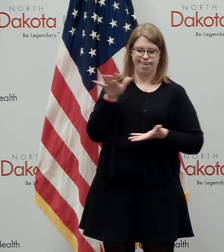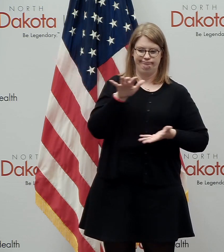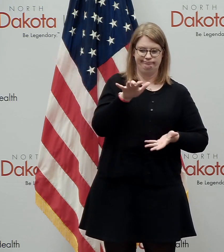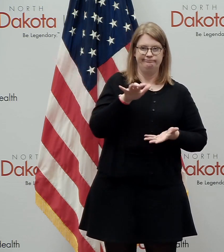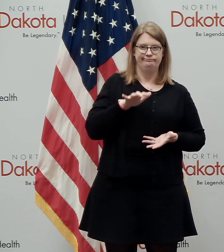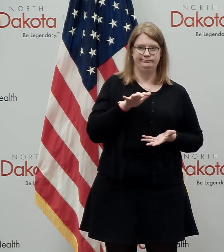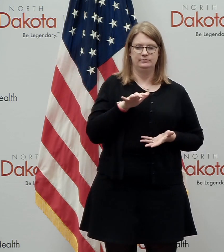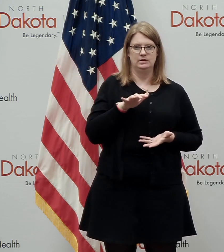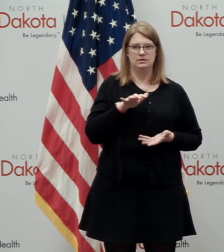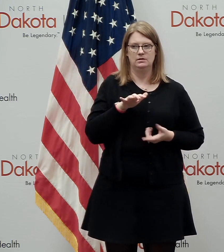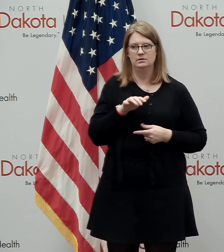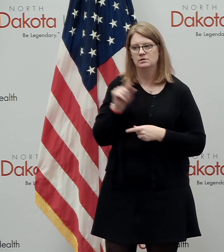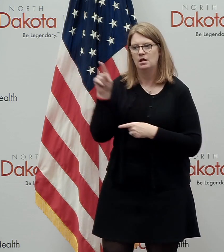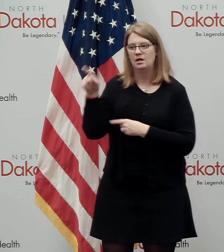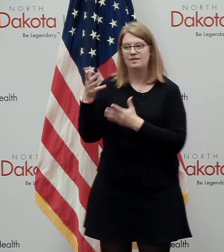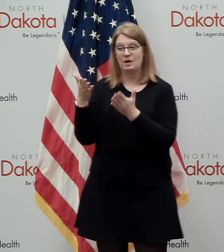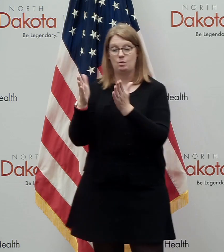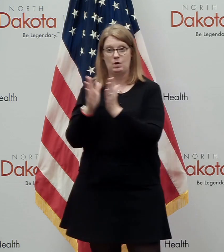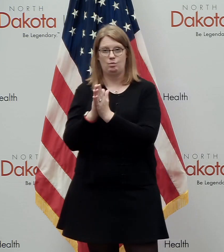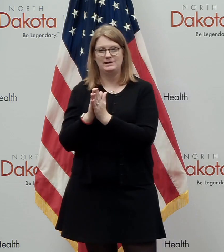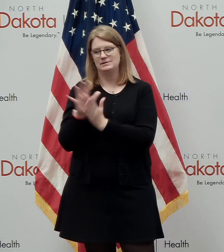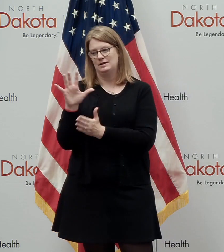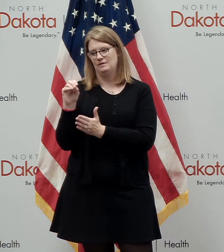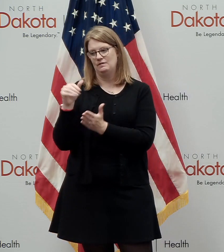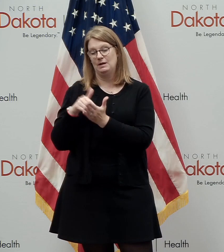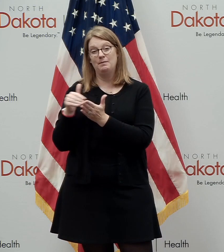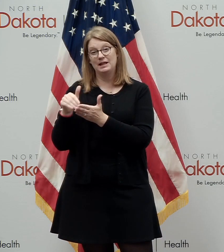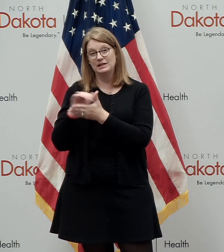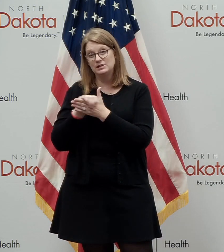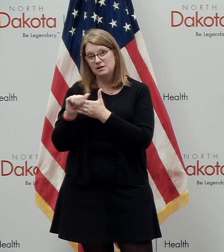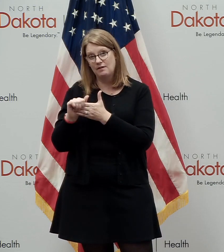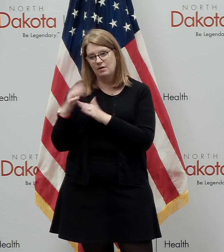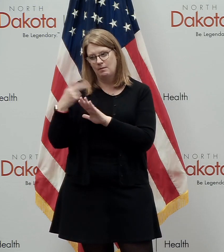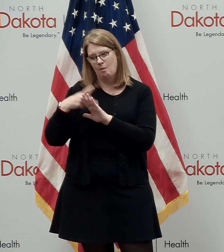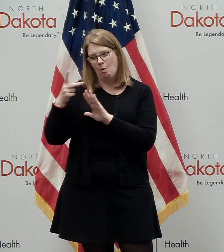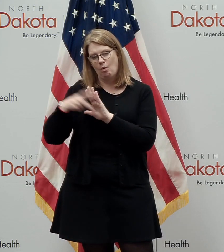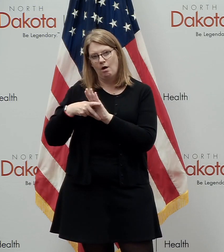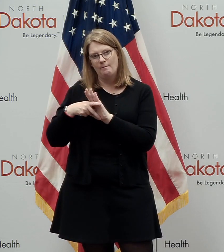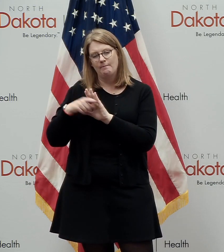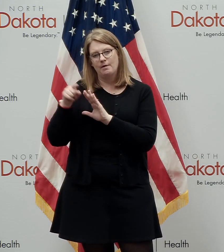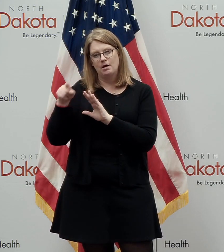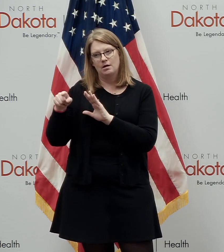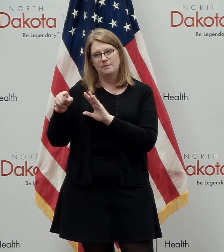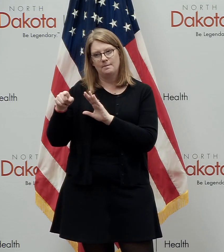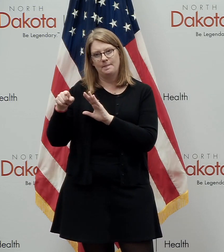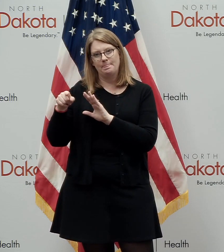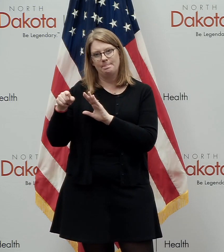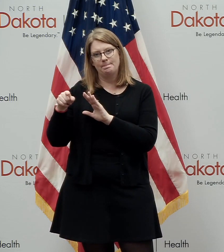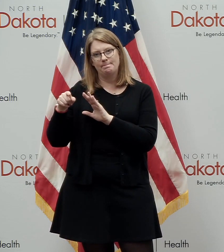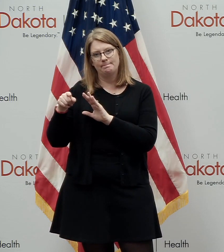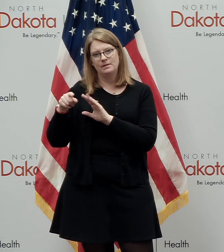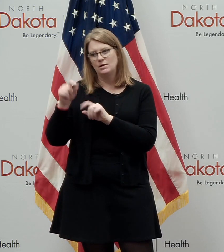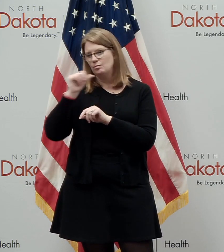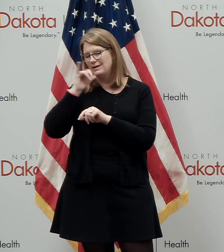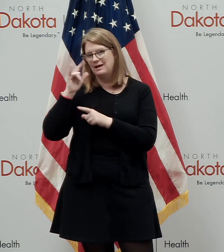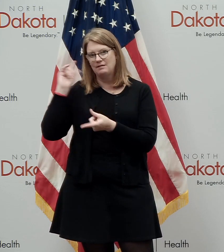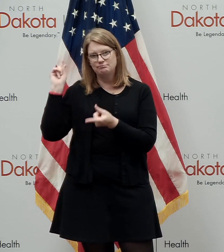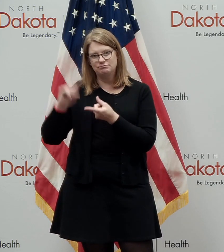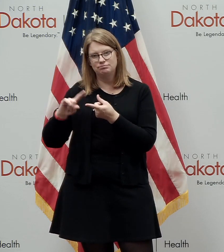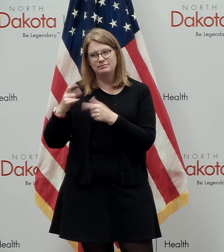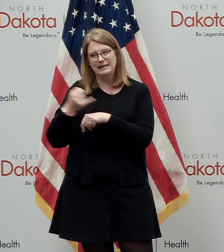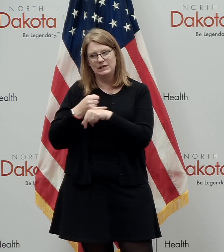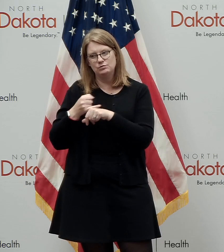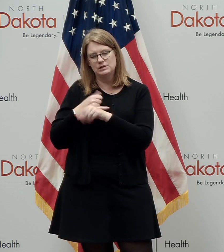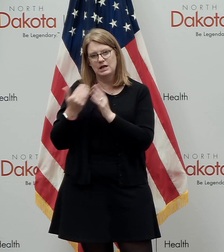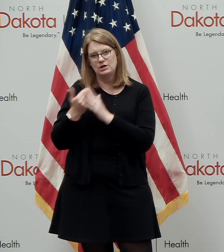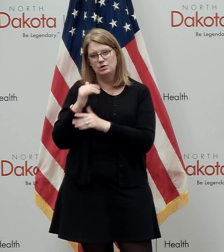then downsized their request to $50 million for a program that would not buy down interest on new loans, but it would